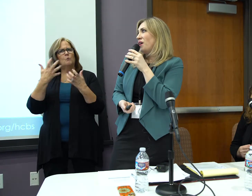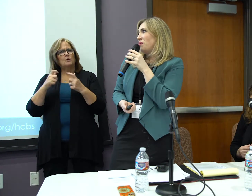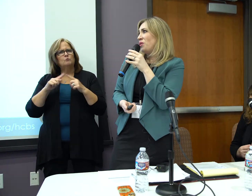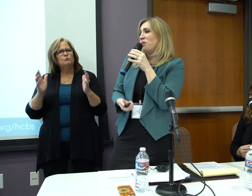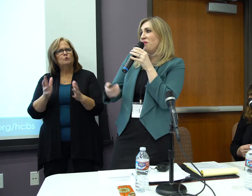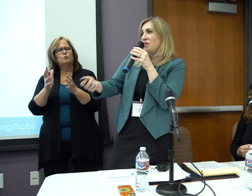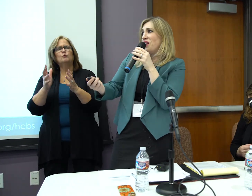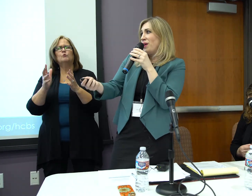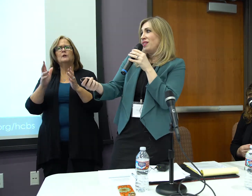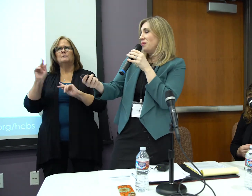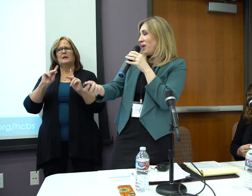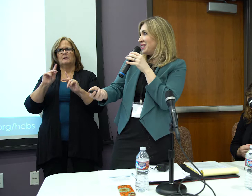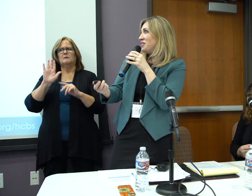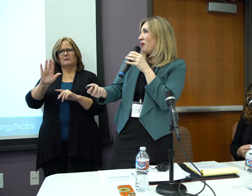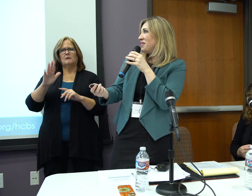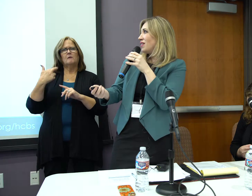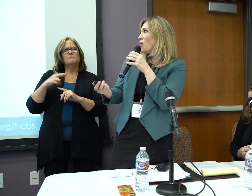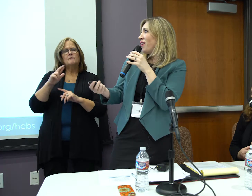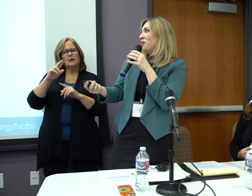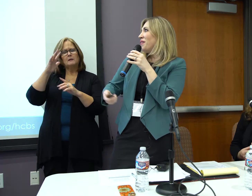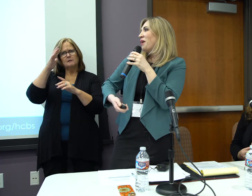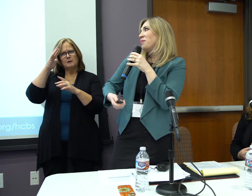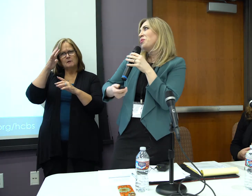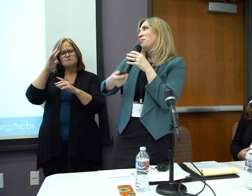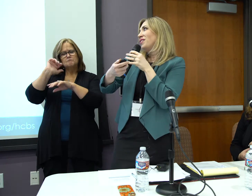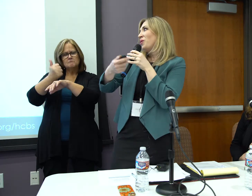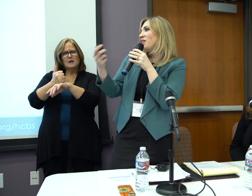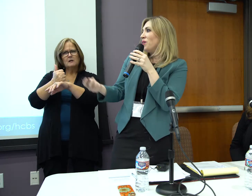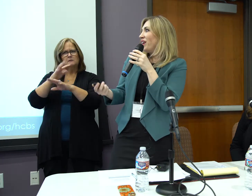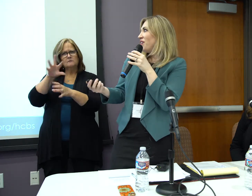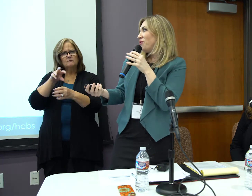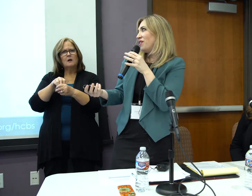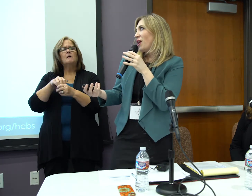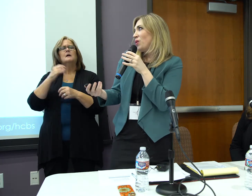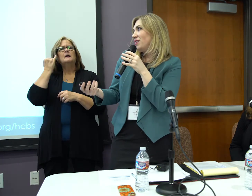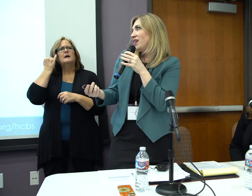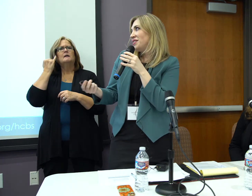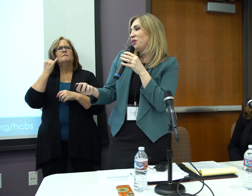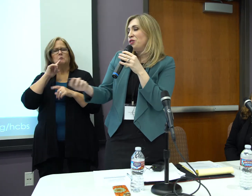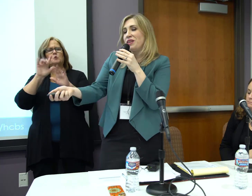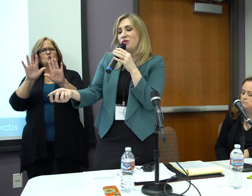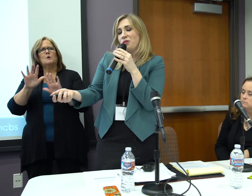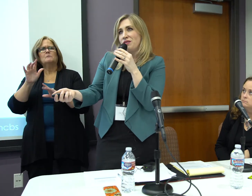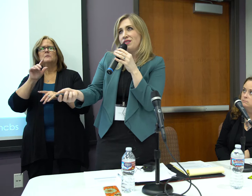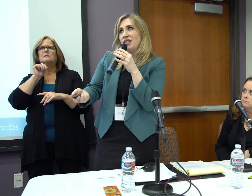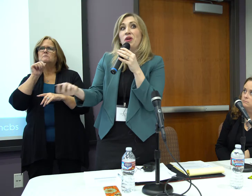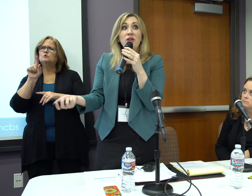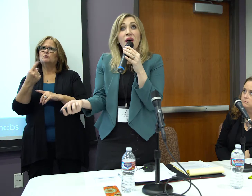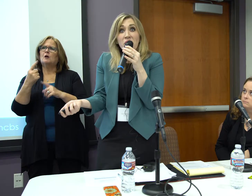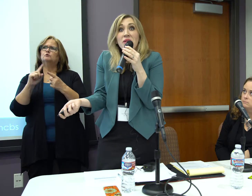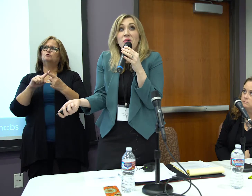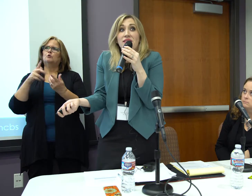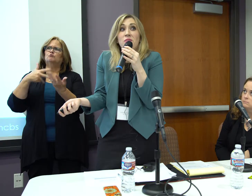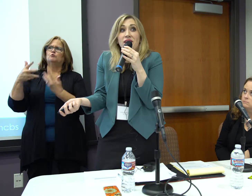in the faith-based involvement that they want. It would, I think, be great if that wasn't necessarily just to